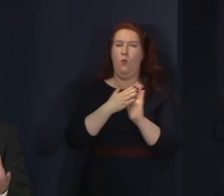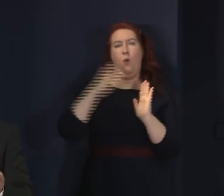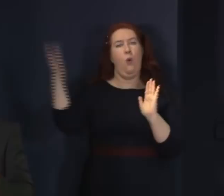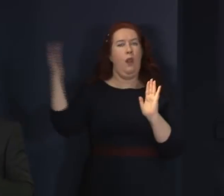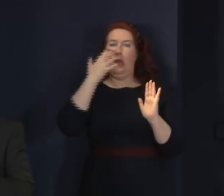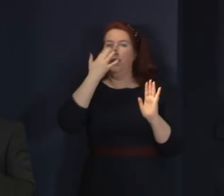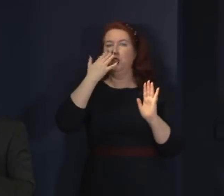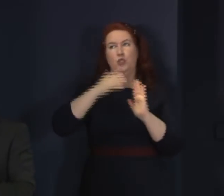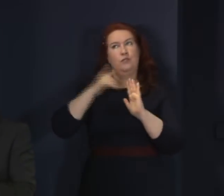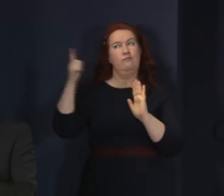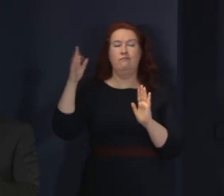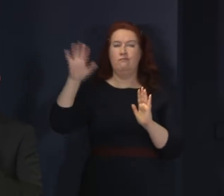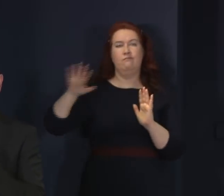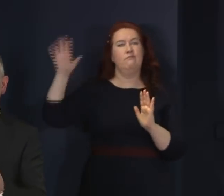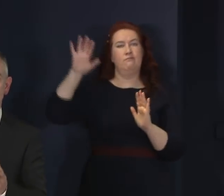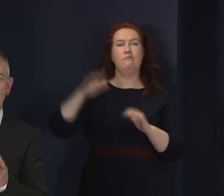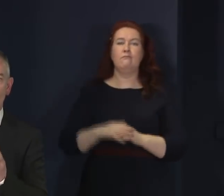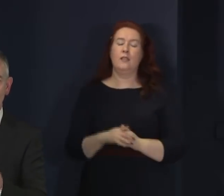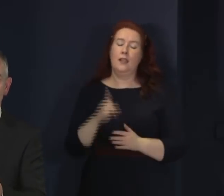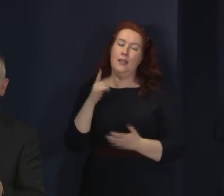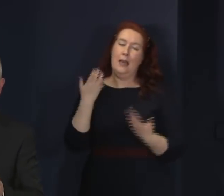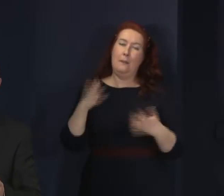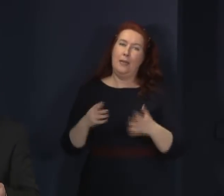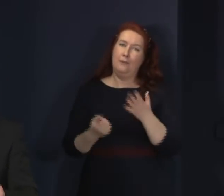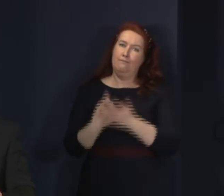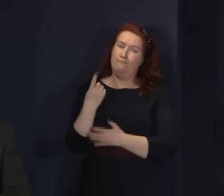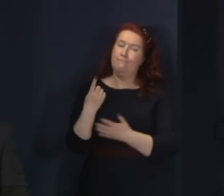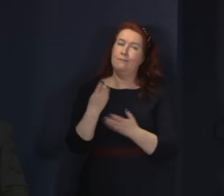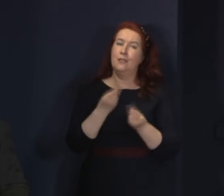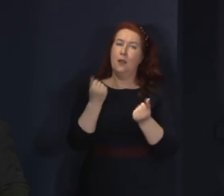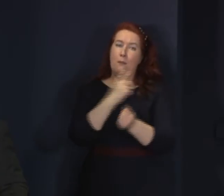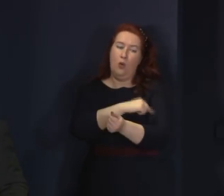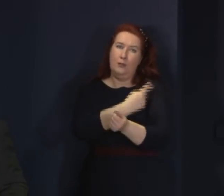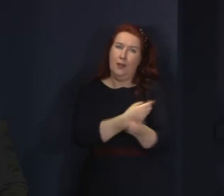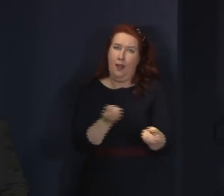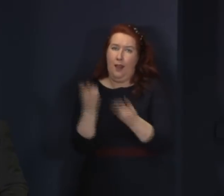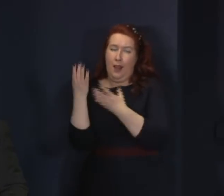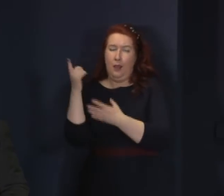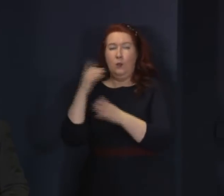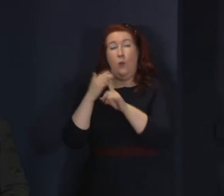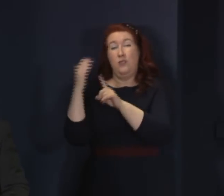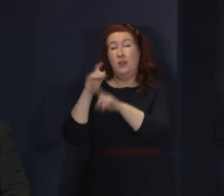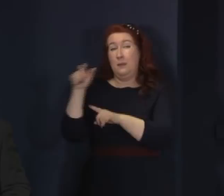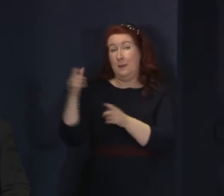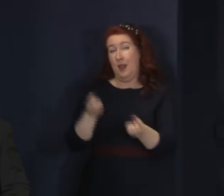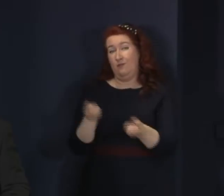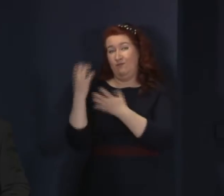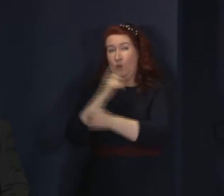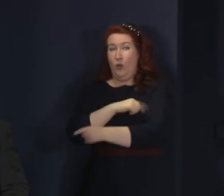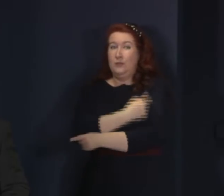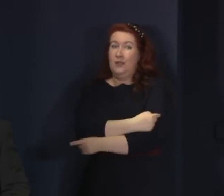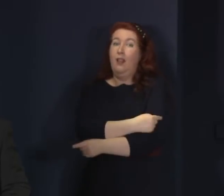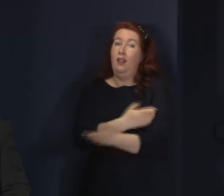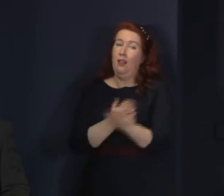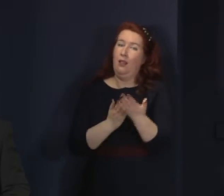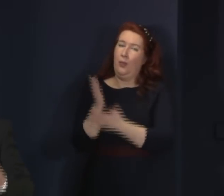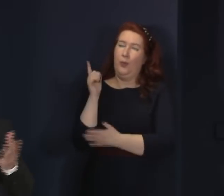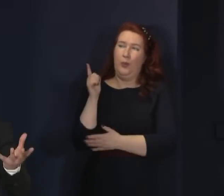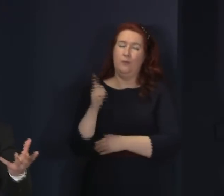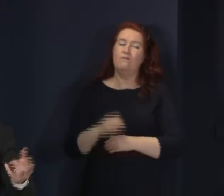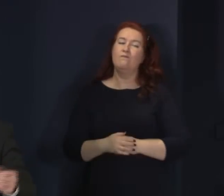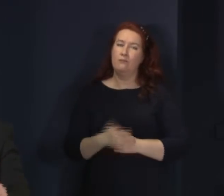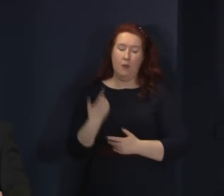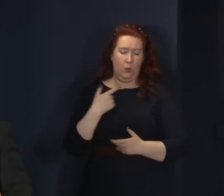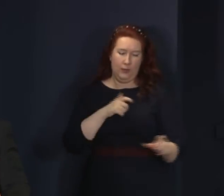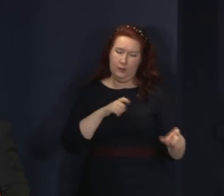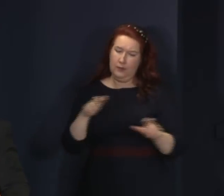And we've had, unfortunately, some hospital admissions from older age groups as a consequence of this outbreak as well. We'll continue to